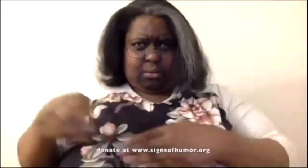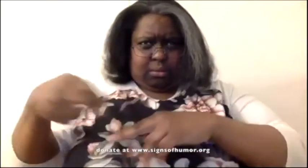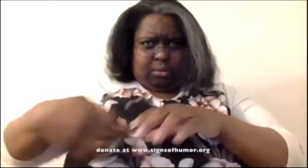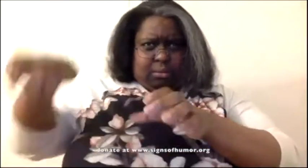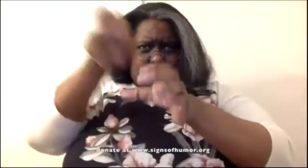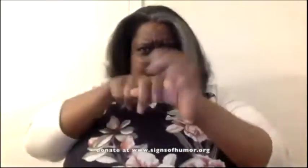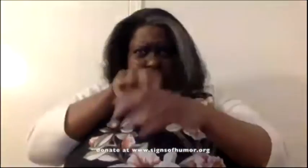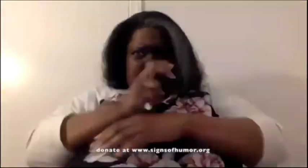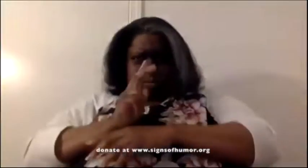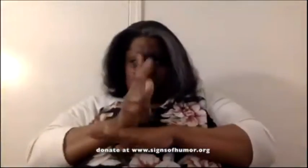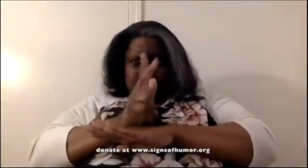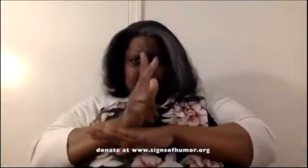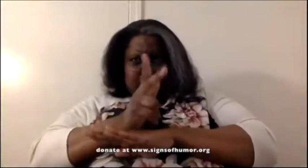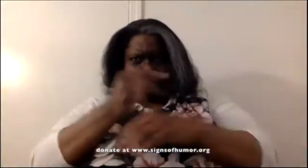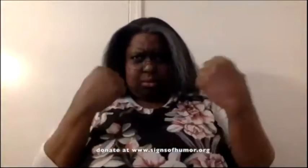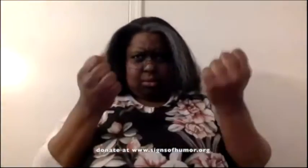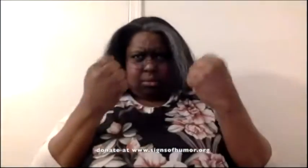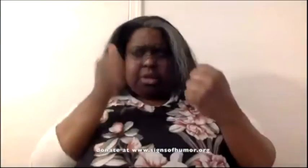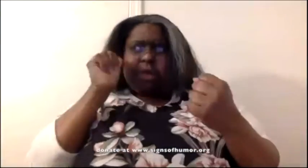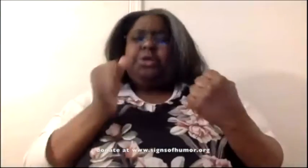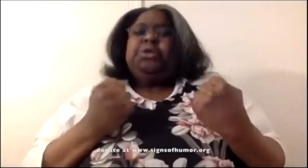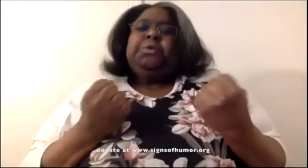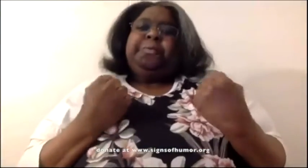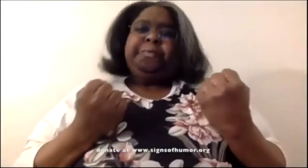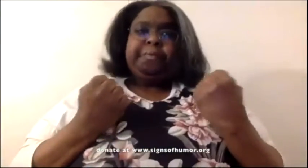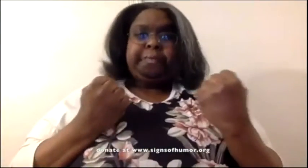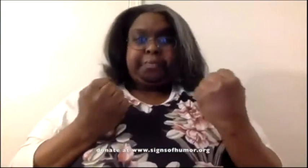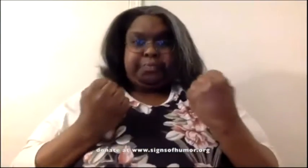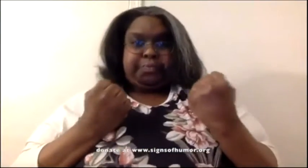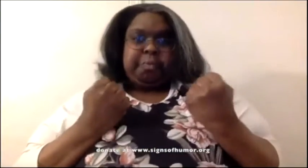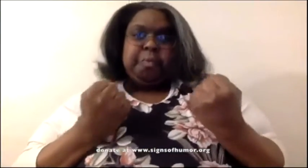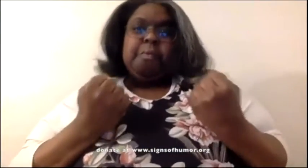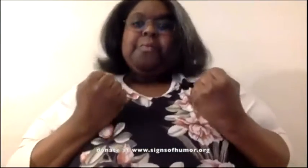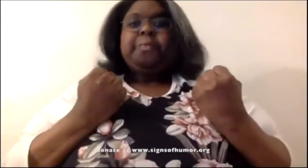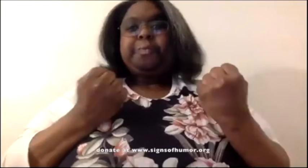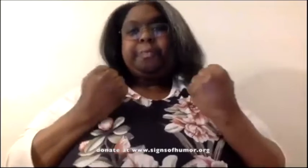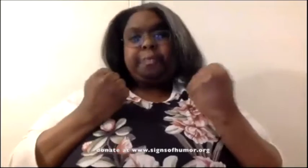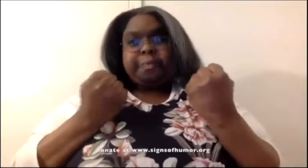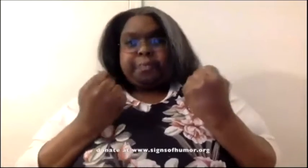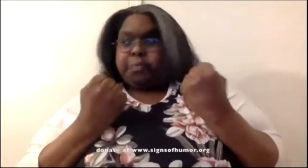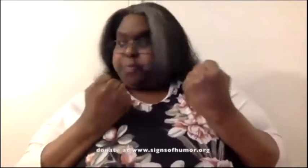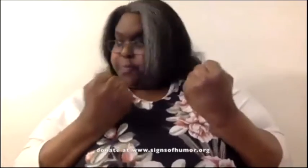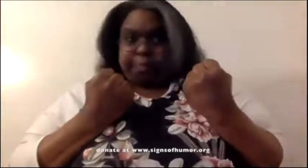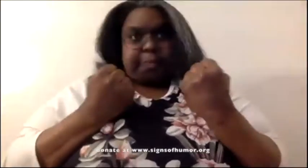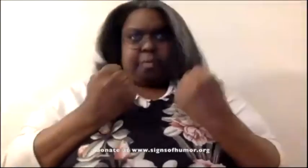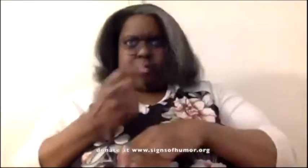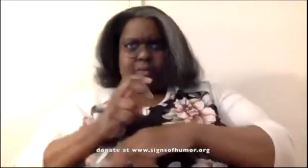out of that building. We get in the car. We're heading home. she looking like if she ain't too